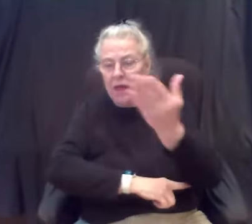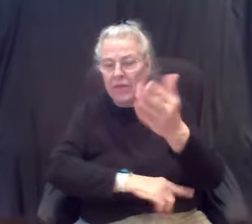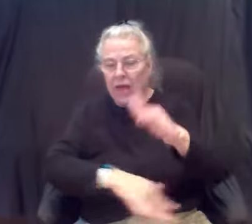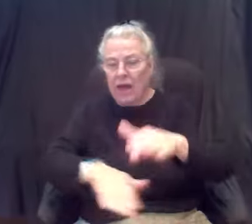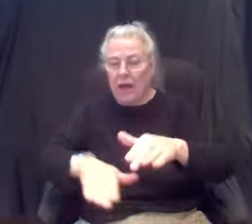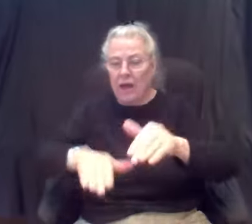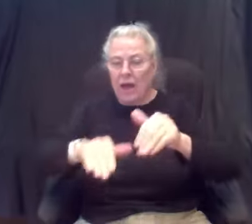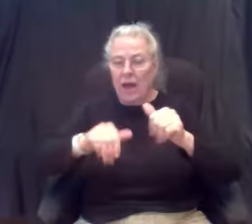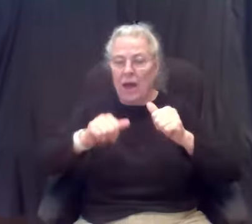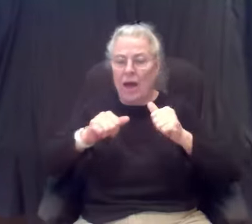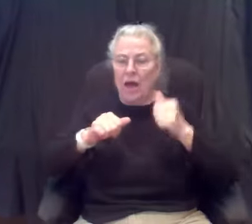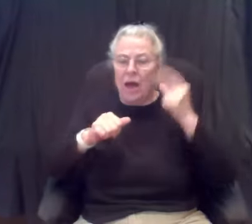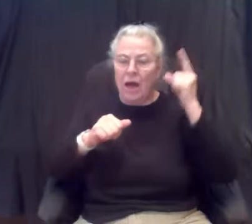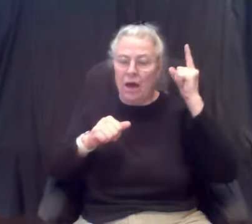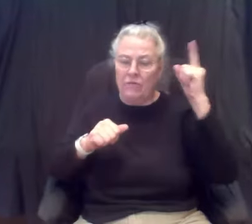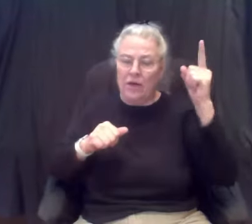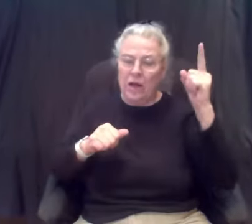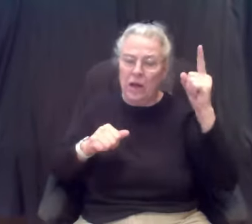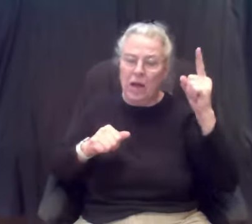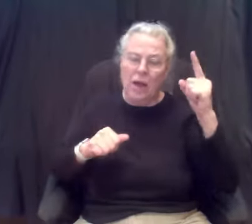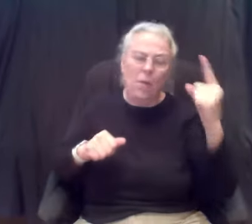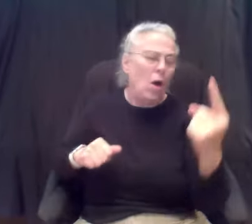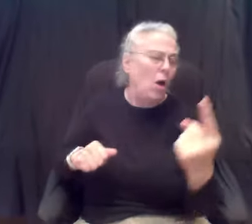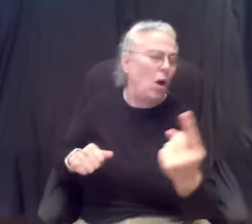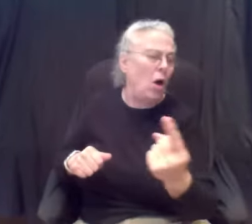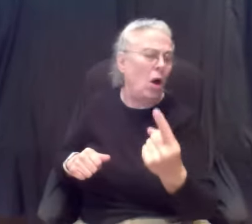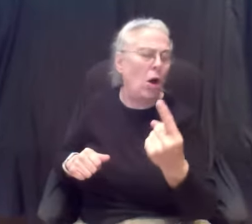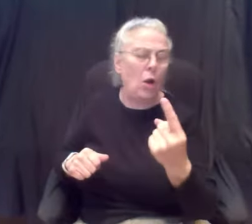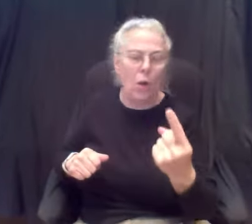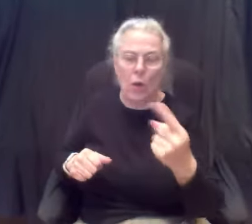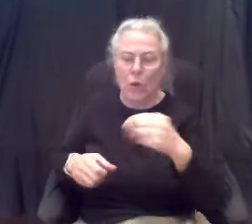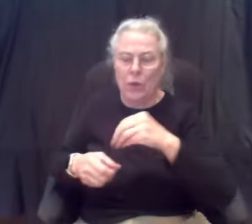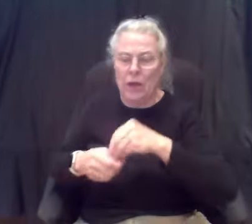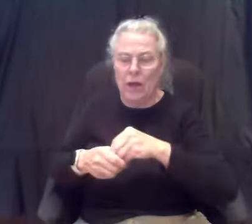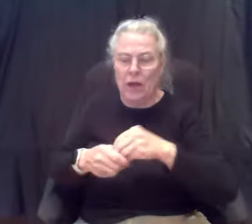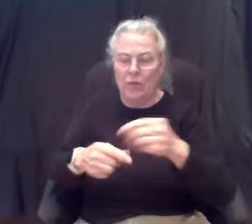they left him alone in the